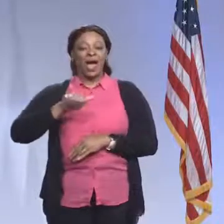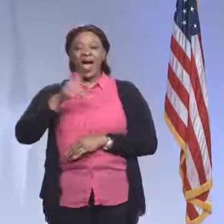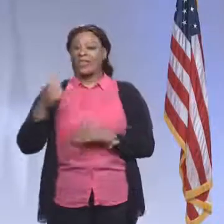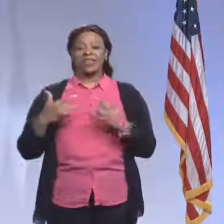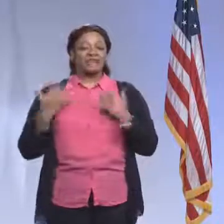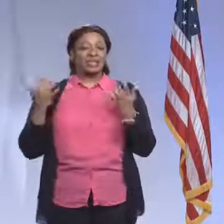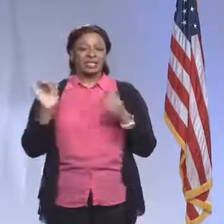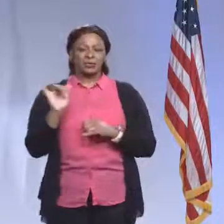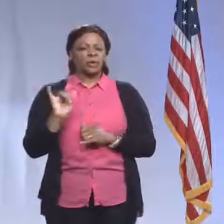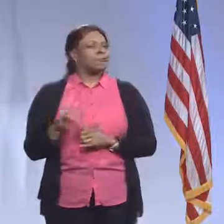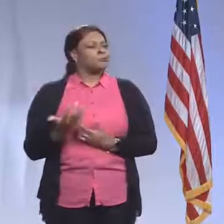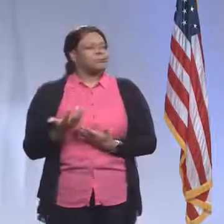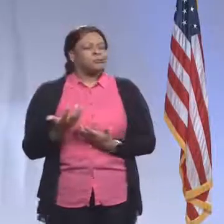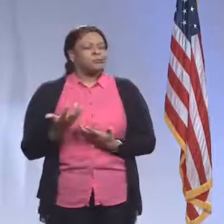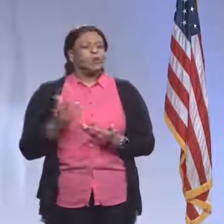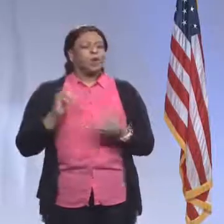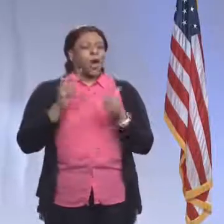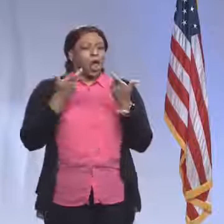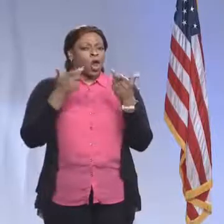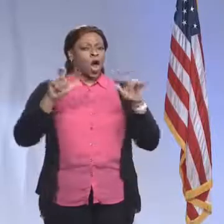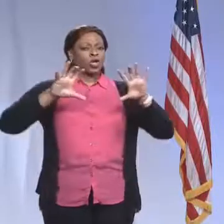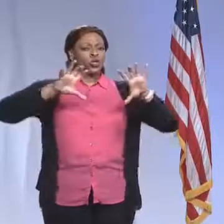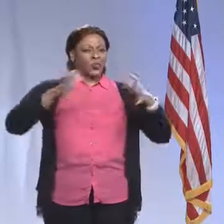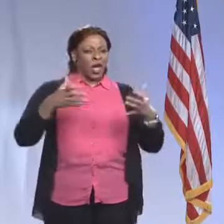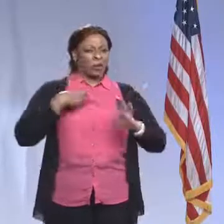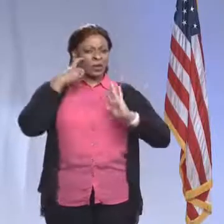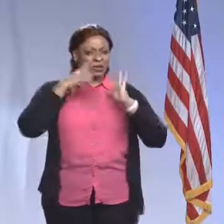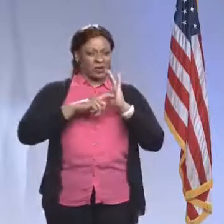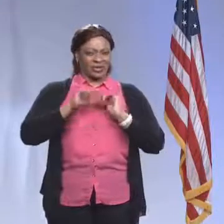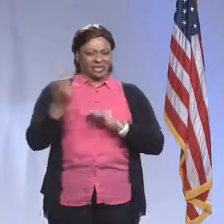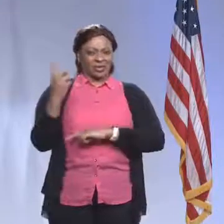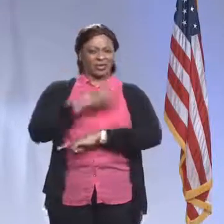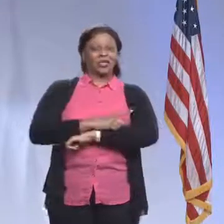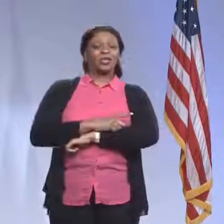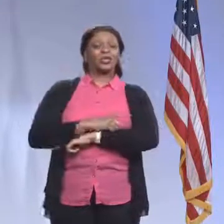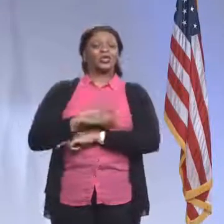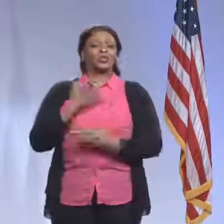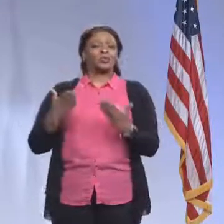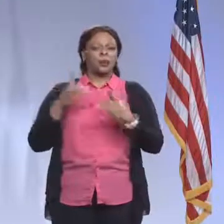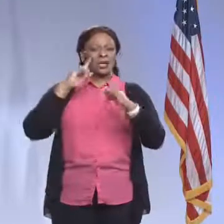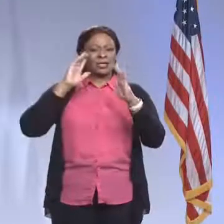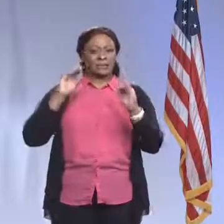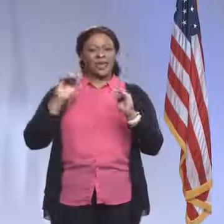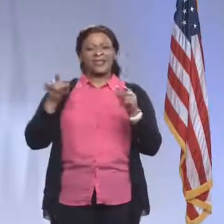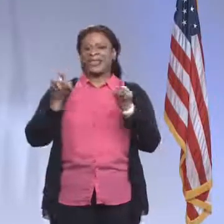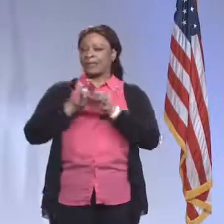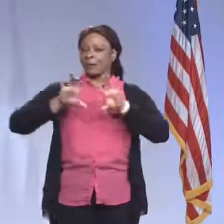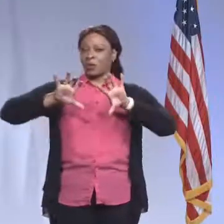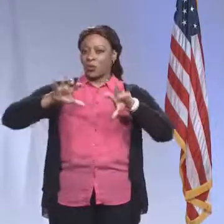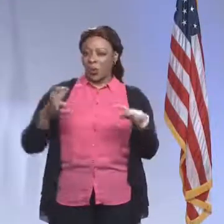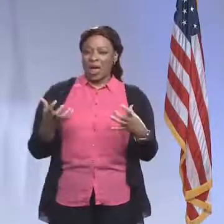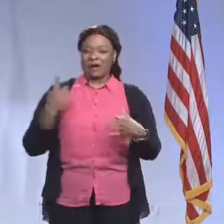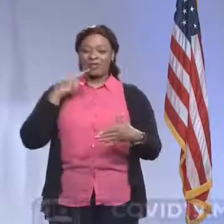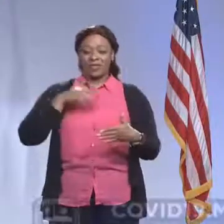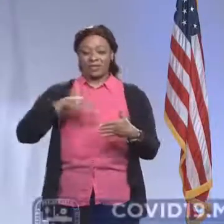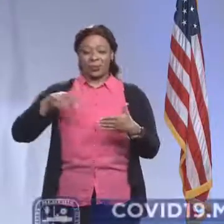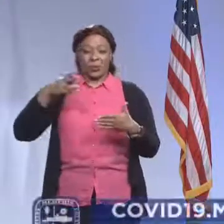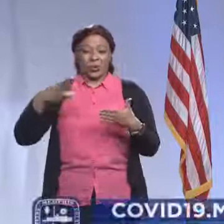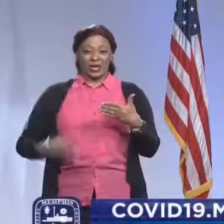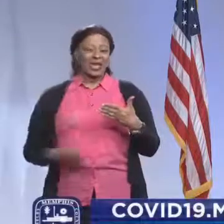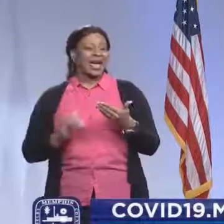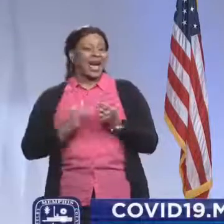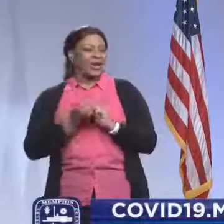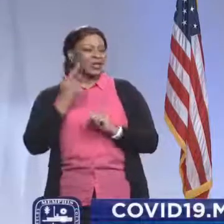is, we saw large crowds the other day, and you're probably expecting those same crowds to come out this weekend. How do you think that